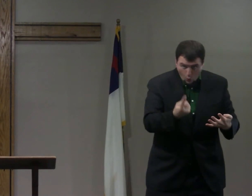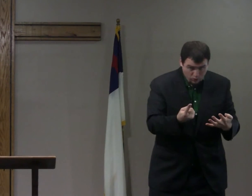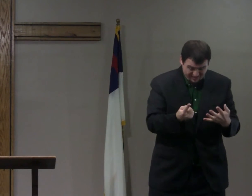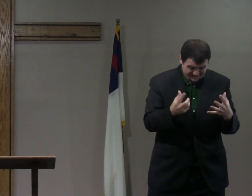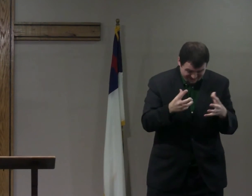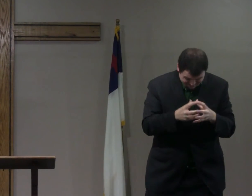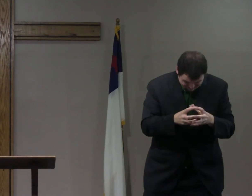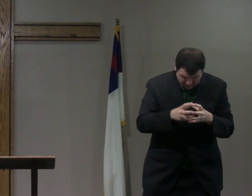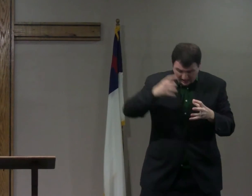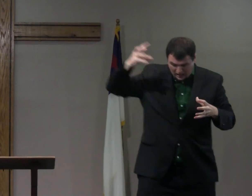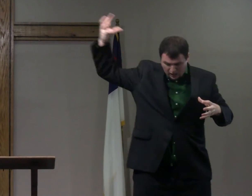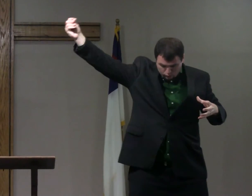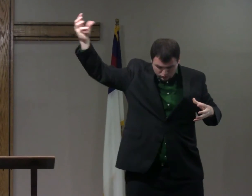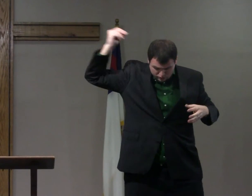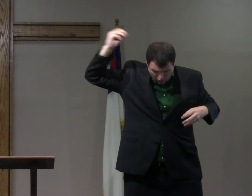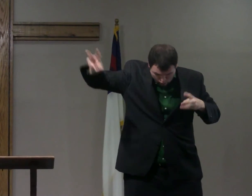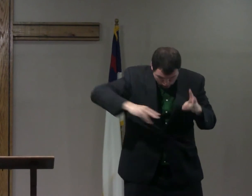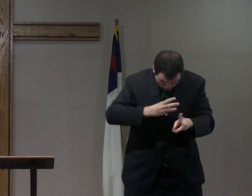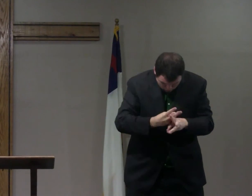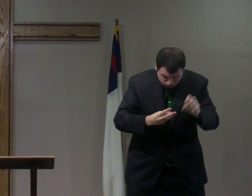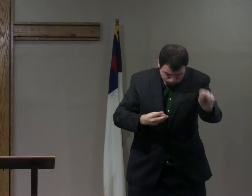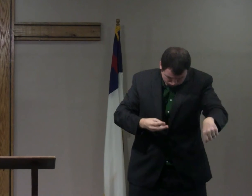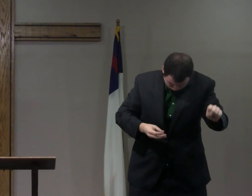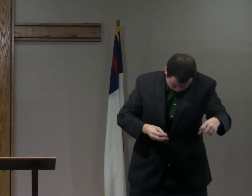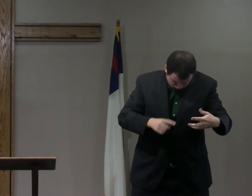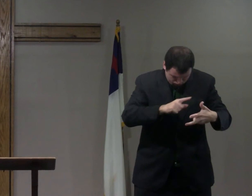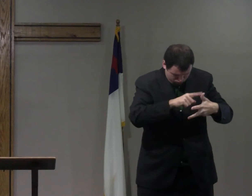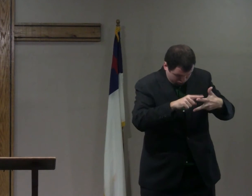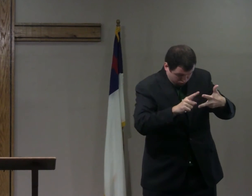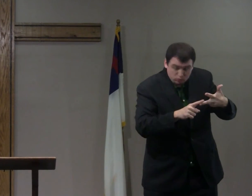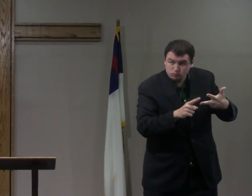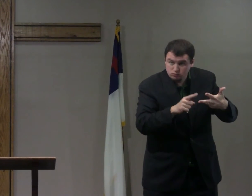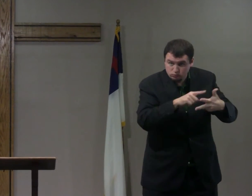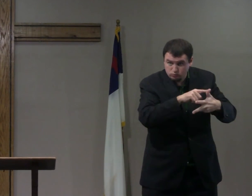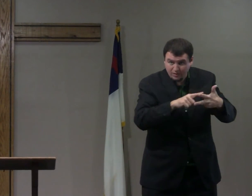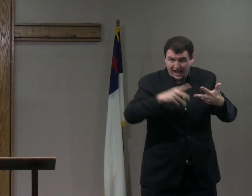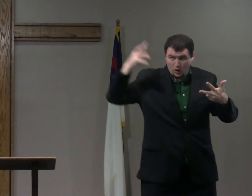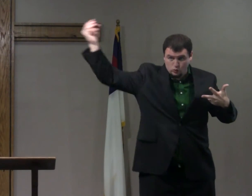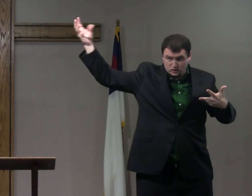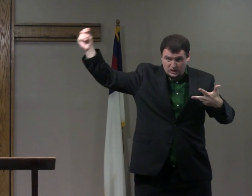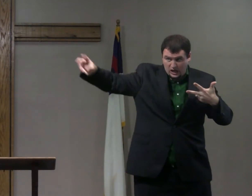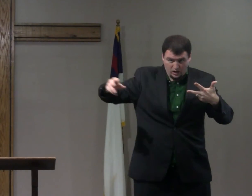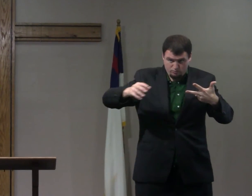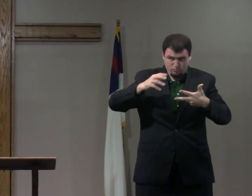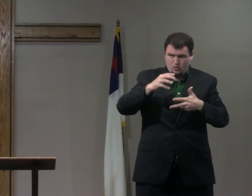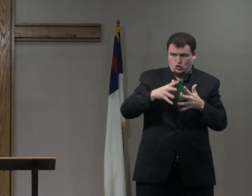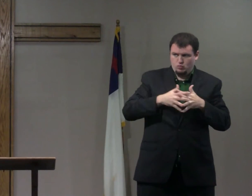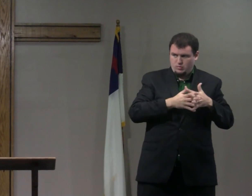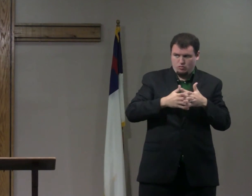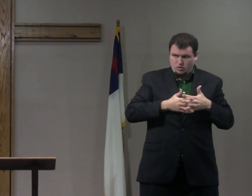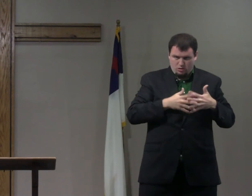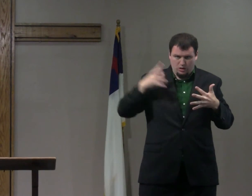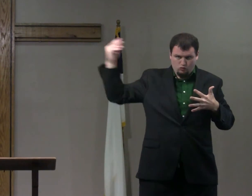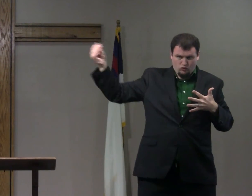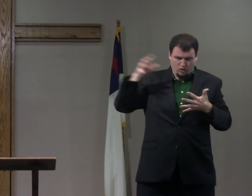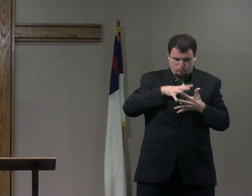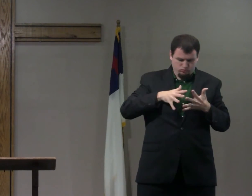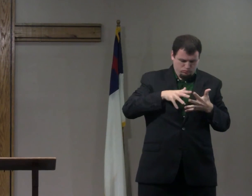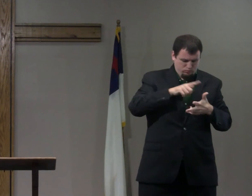My fourth is not only to go out into the world outside